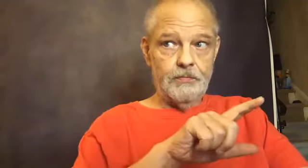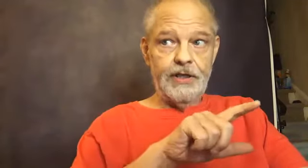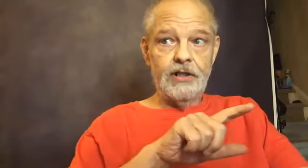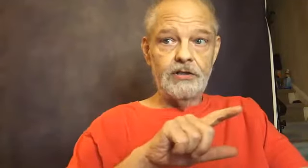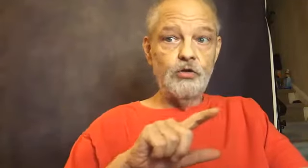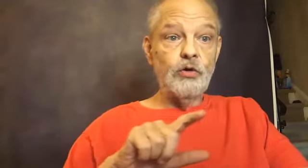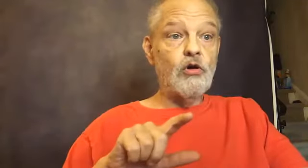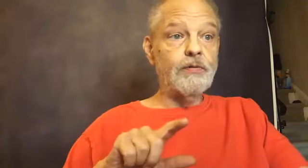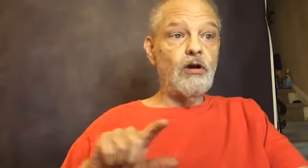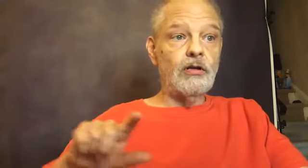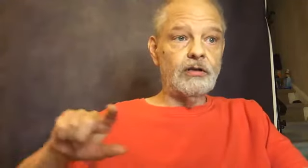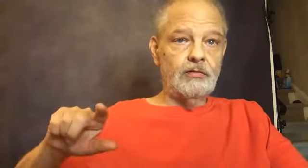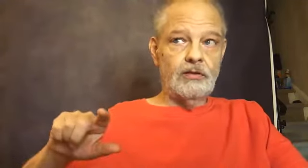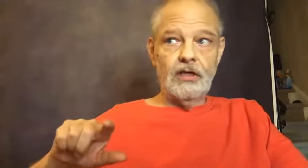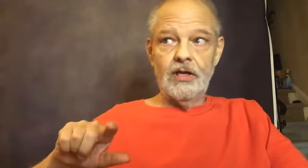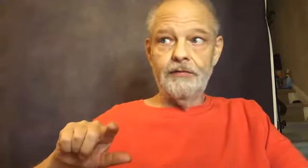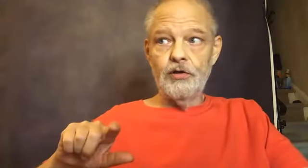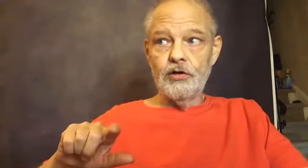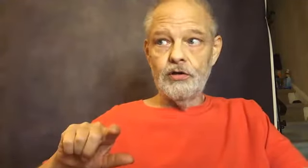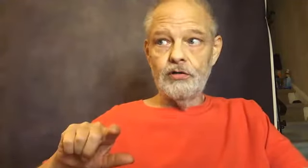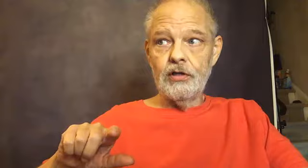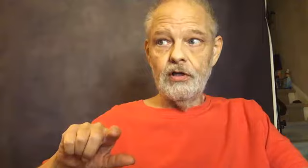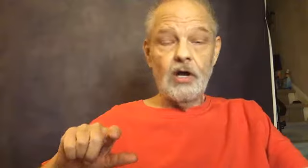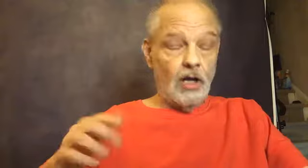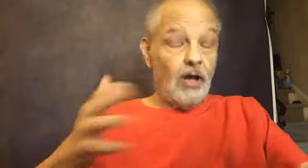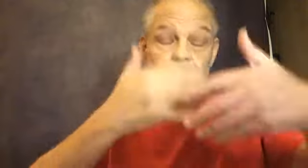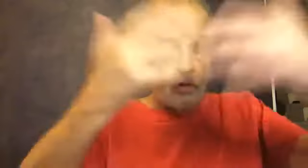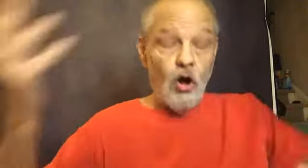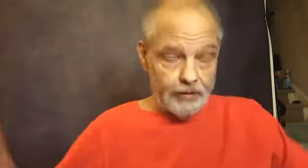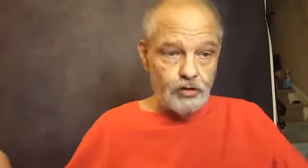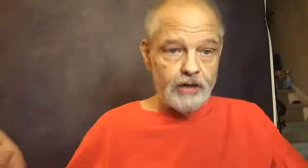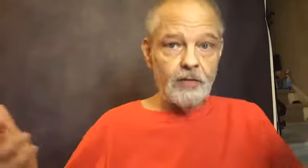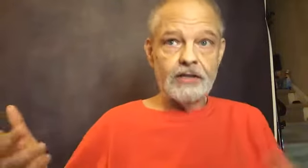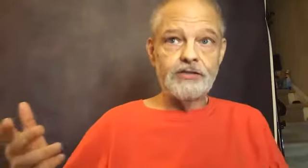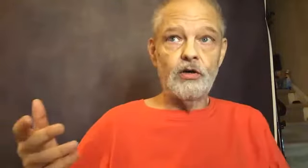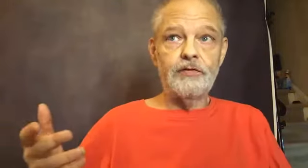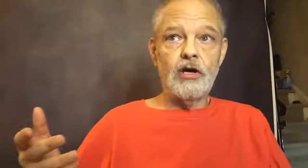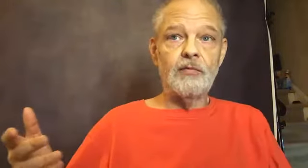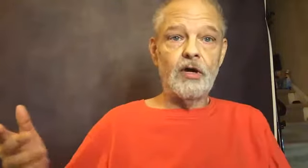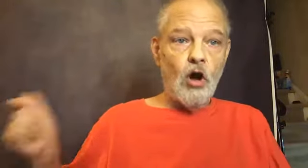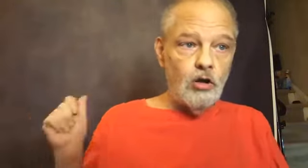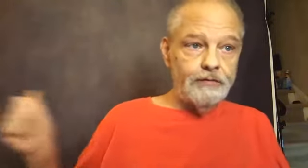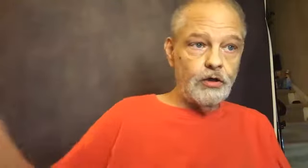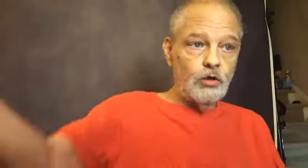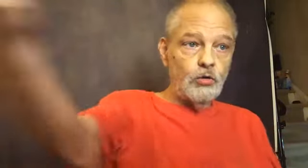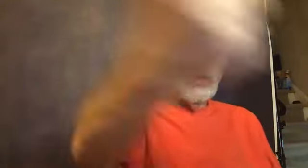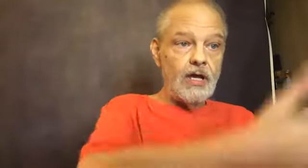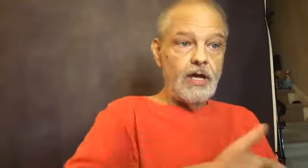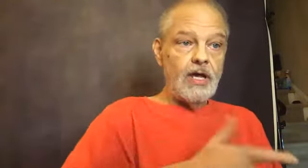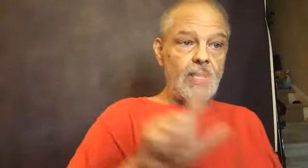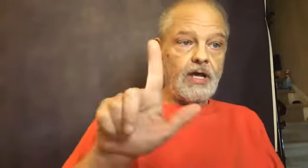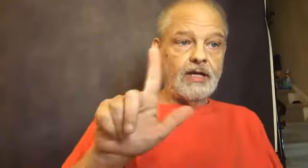be done to incorporate if you're all that you're talking about. So if you're talking about all of you, it can